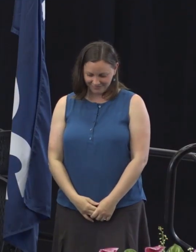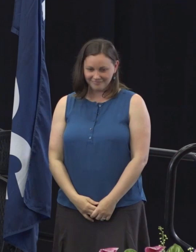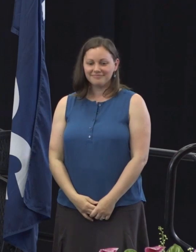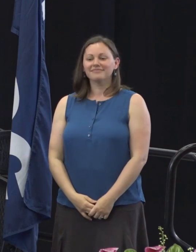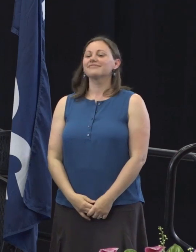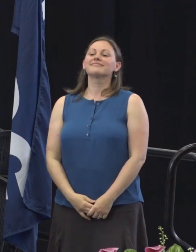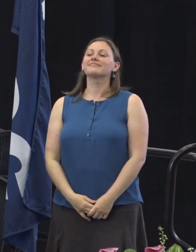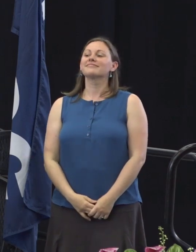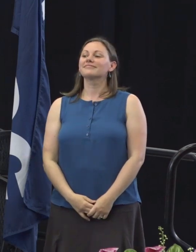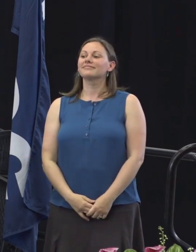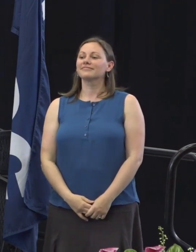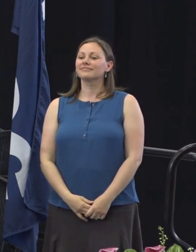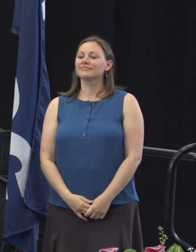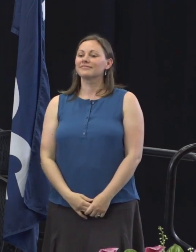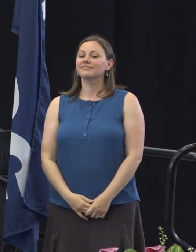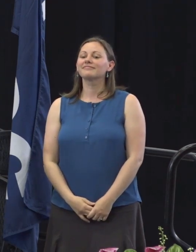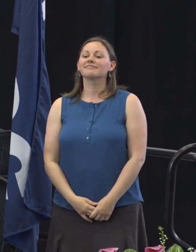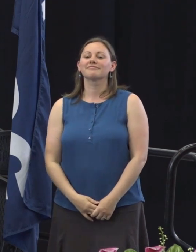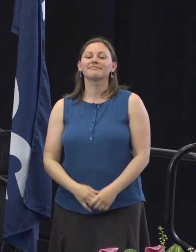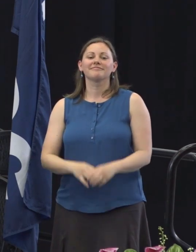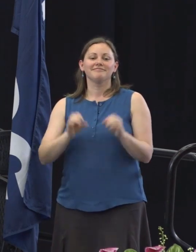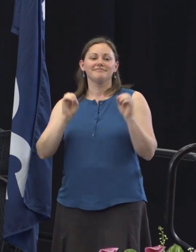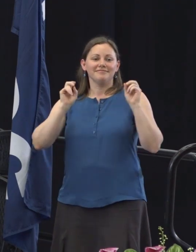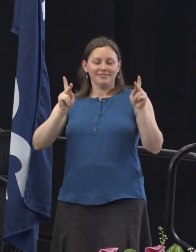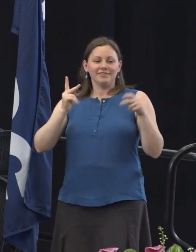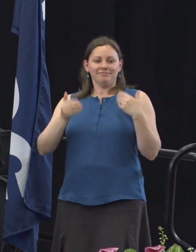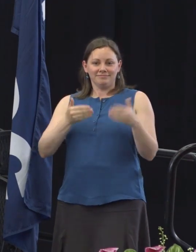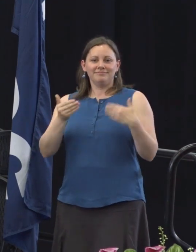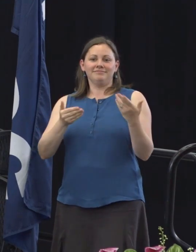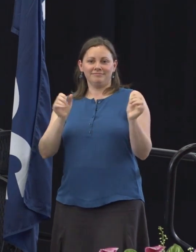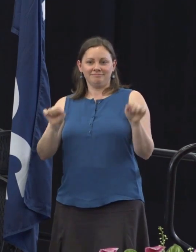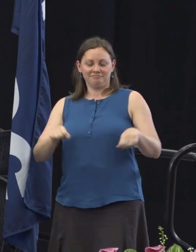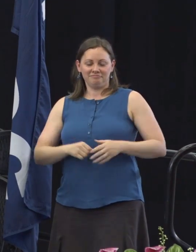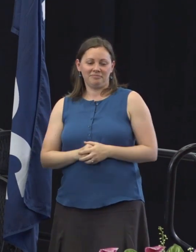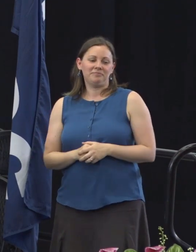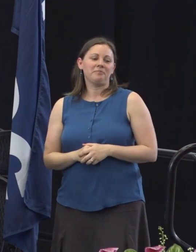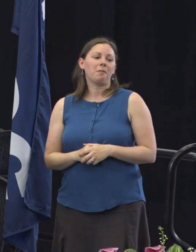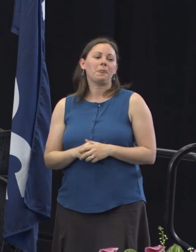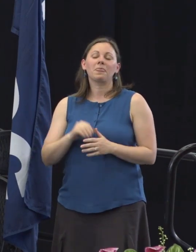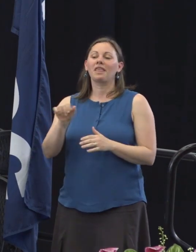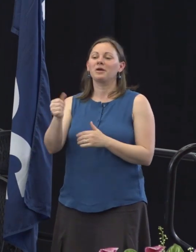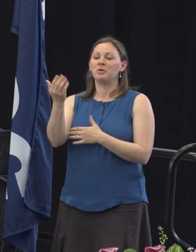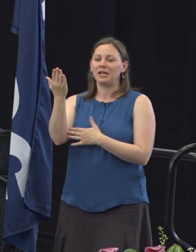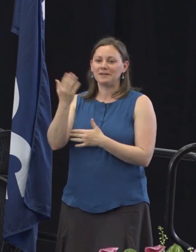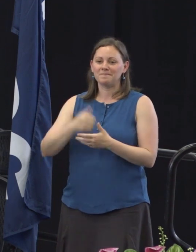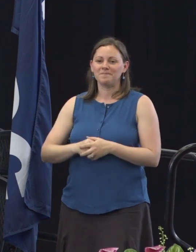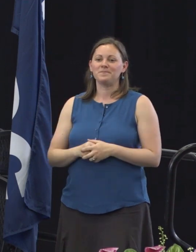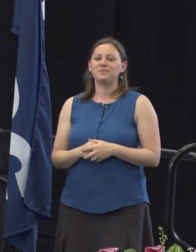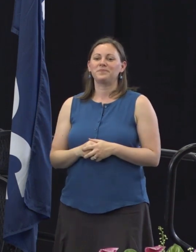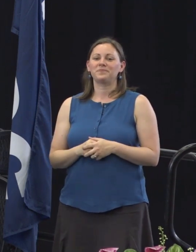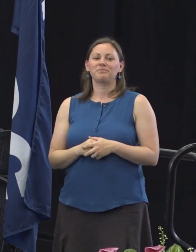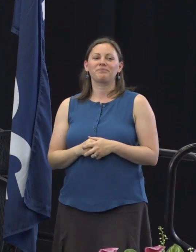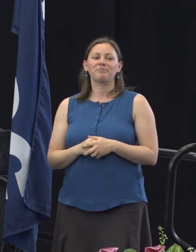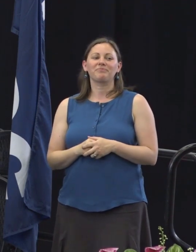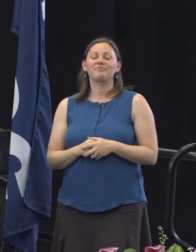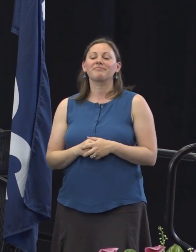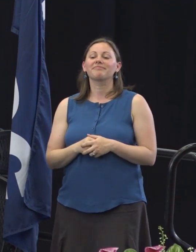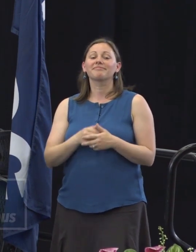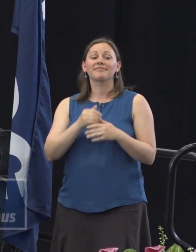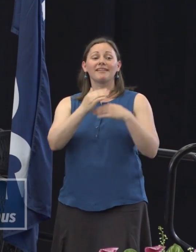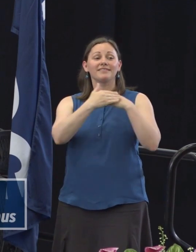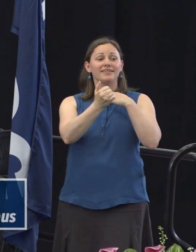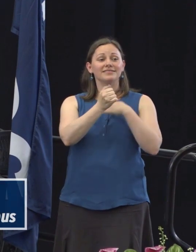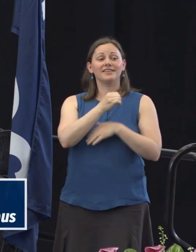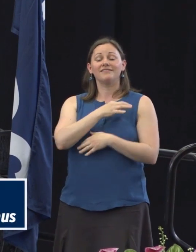Super nervous up here, but that's okay. I'll get through it. Good morning, platform guests, faculty,